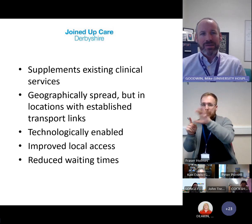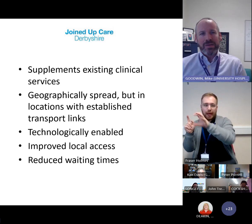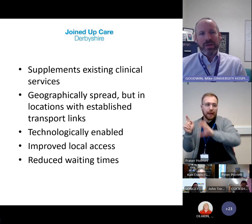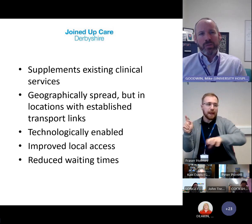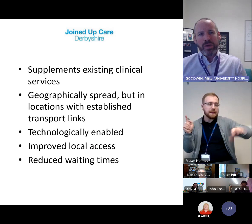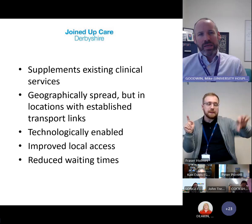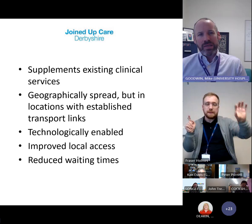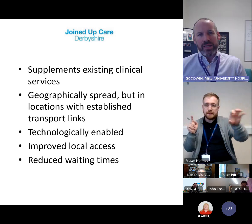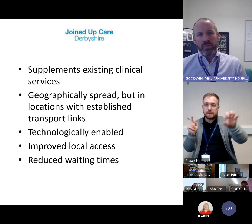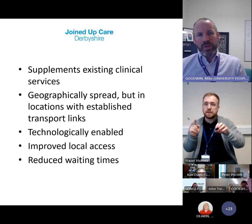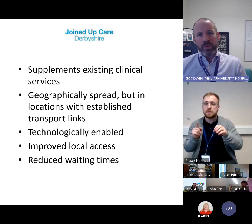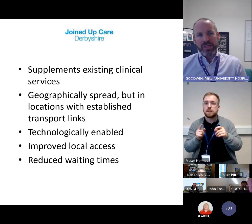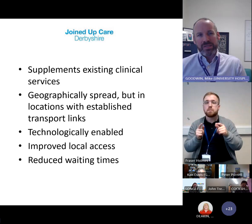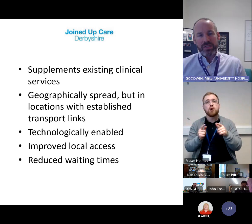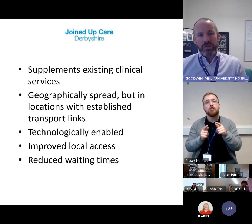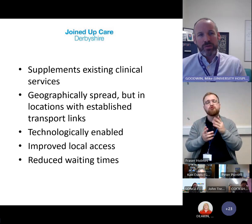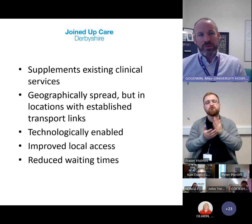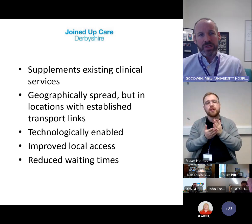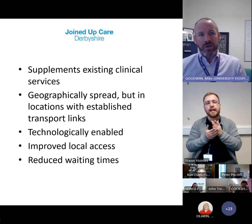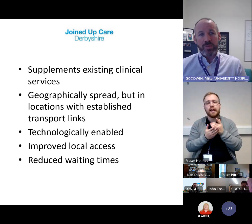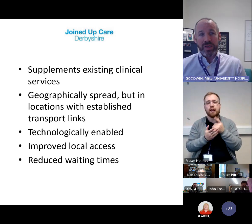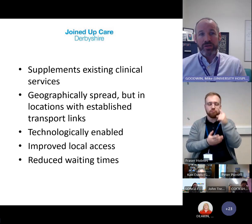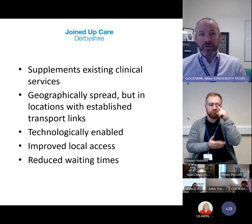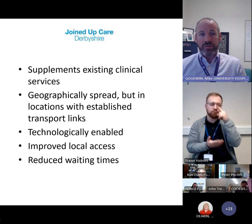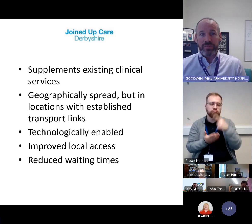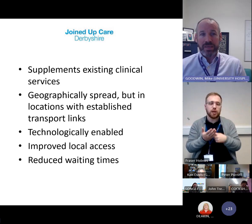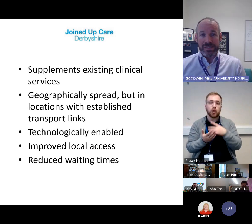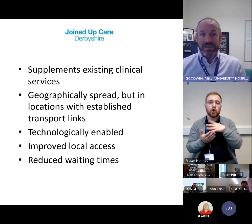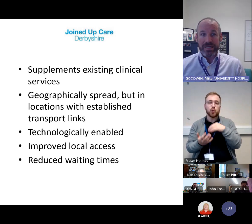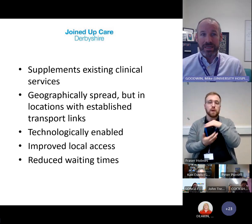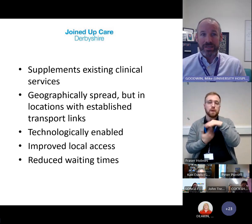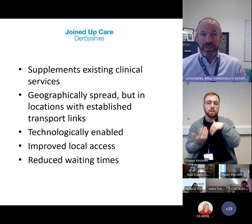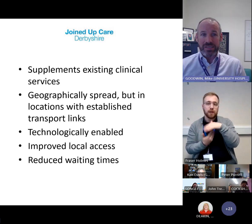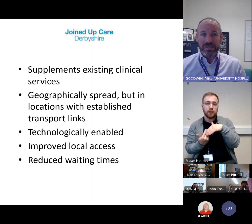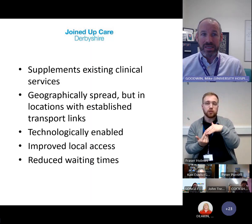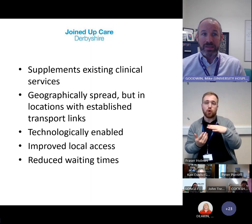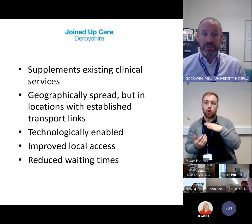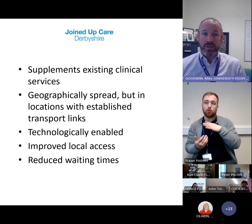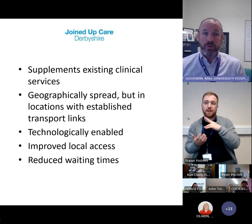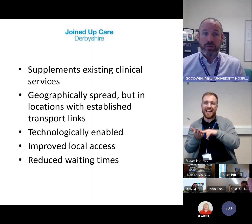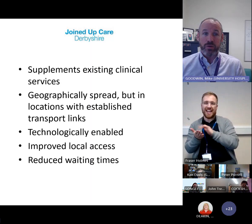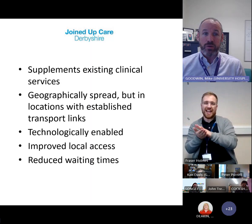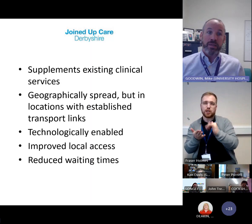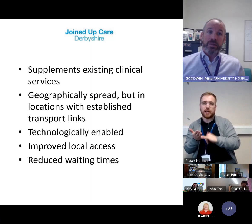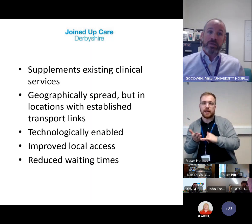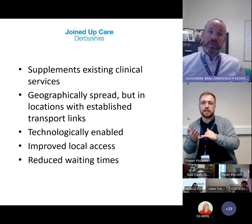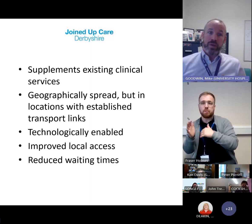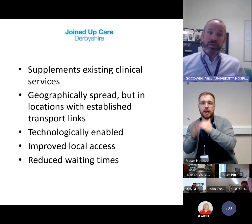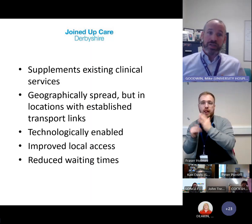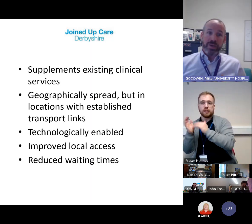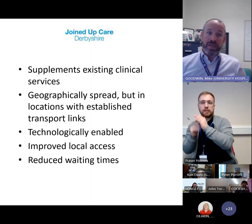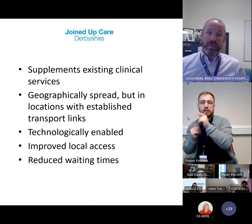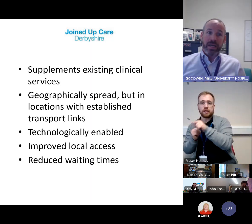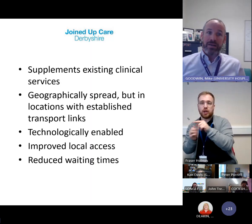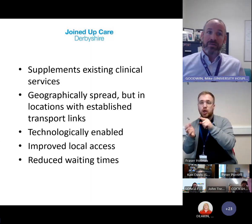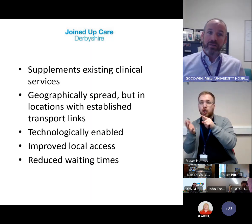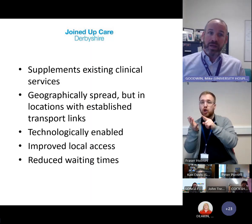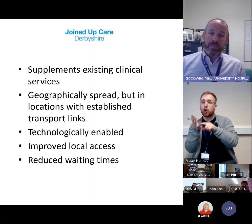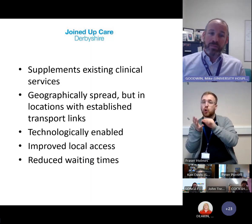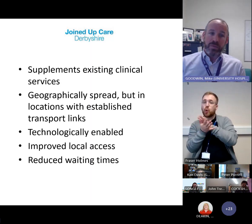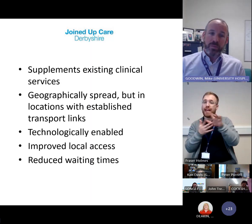estate. In the end, we opted to use a combination of existing NHS estate that's owned by